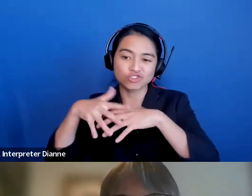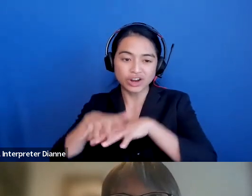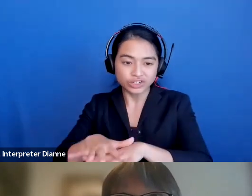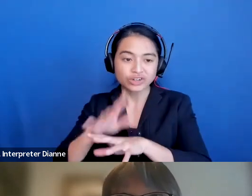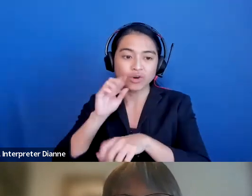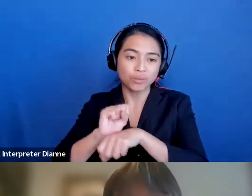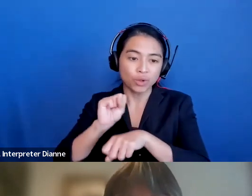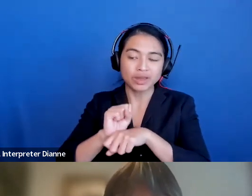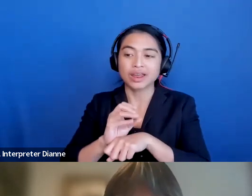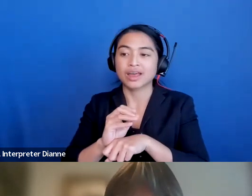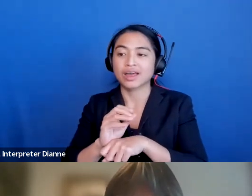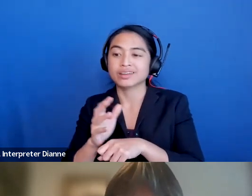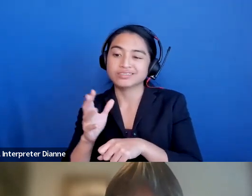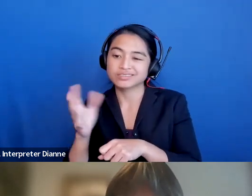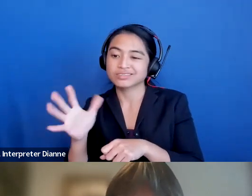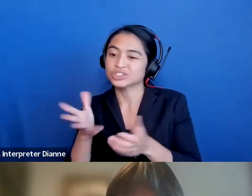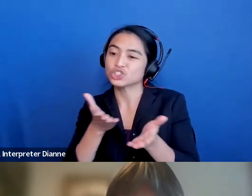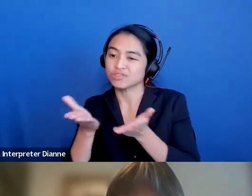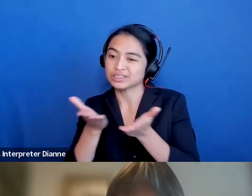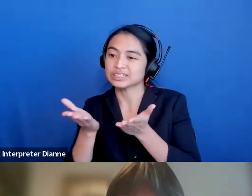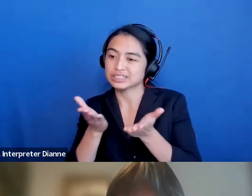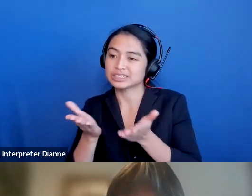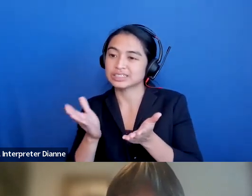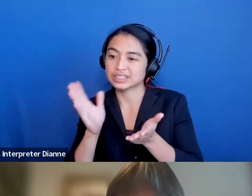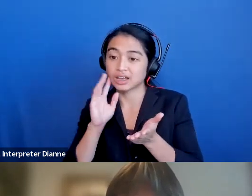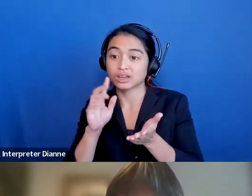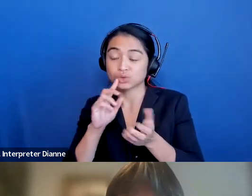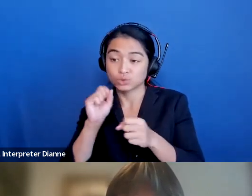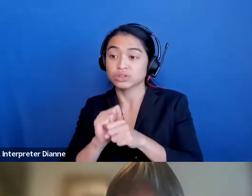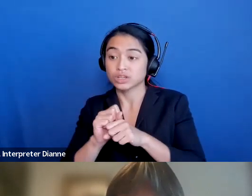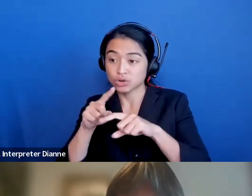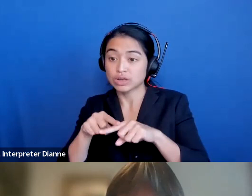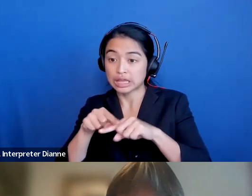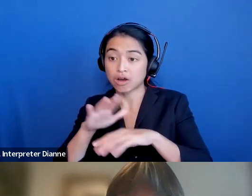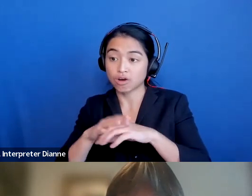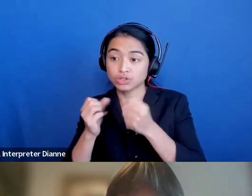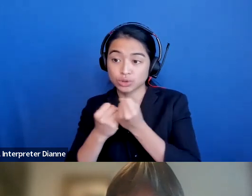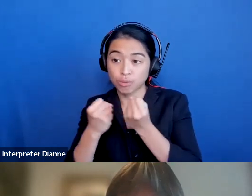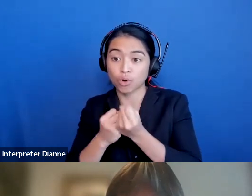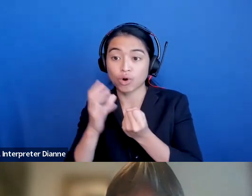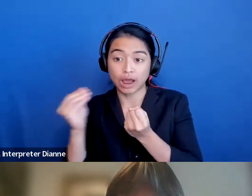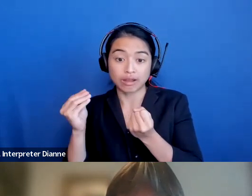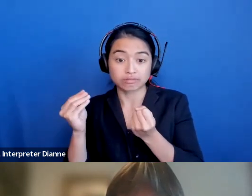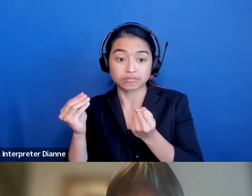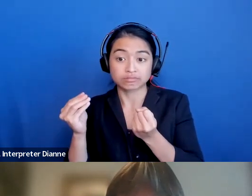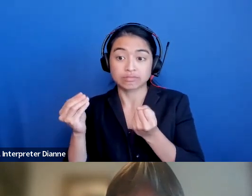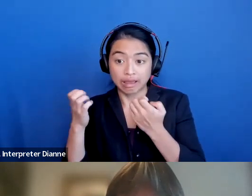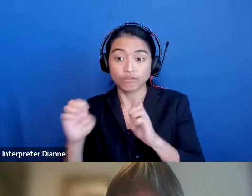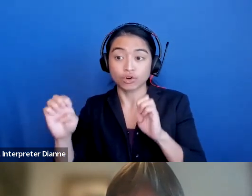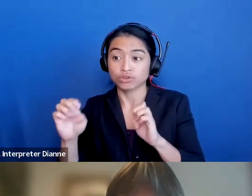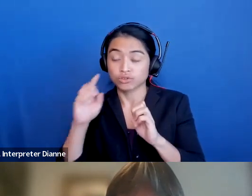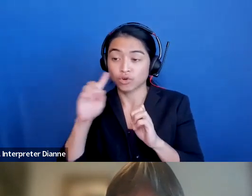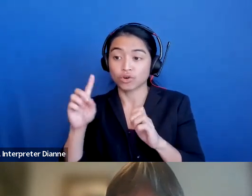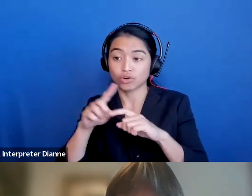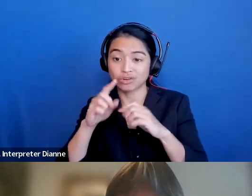employment and non-services that truly rely on supports and efforts of individual